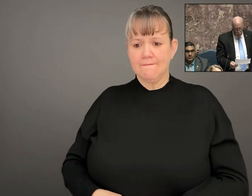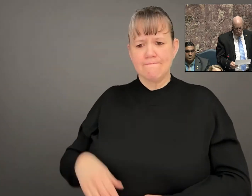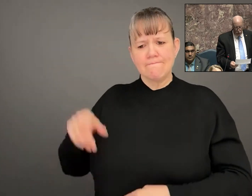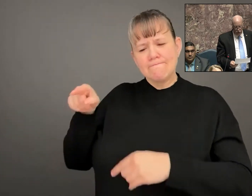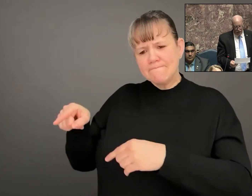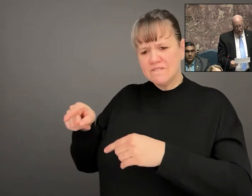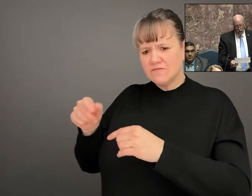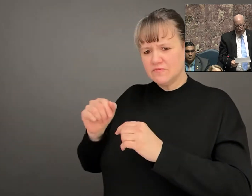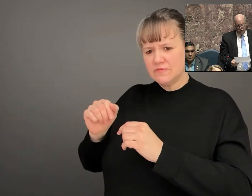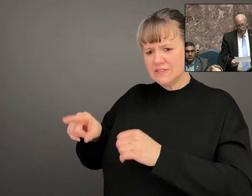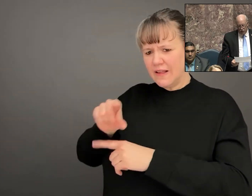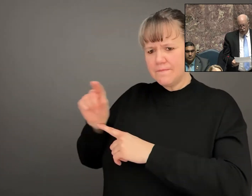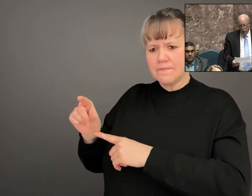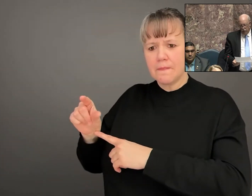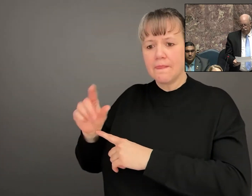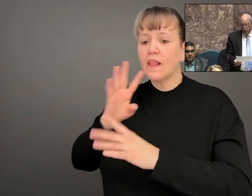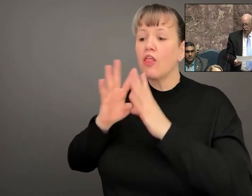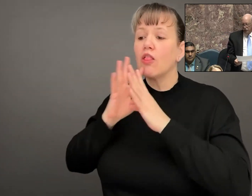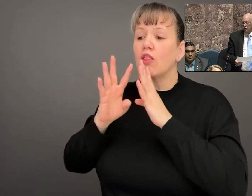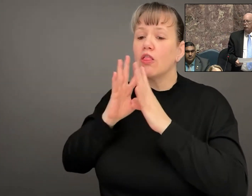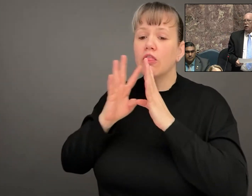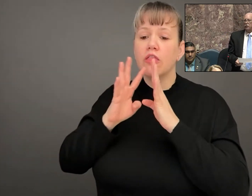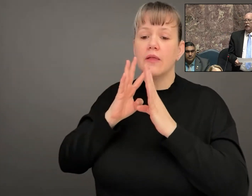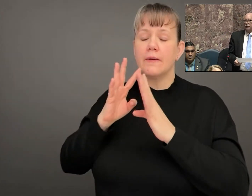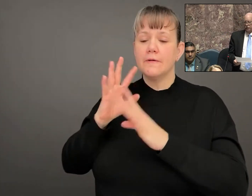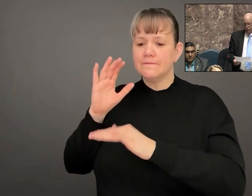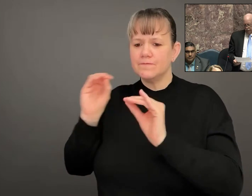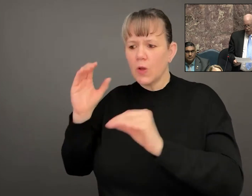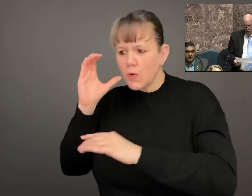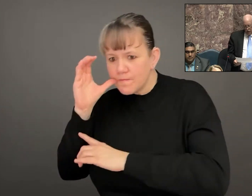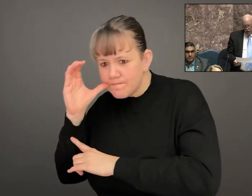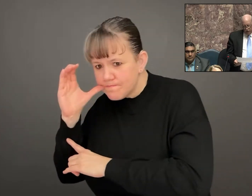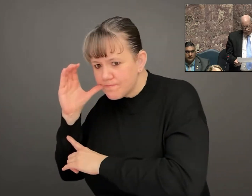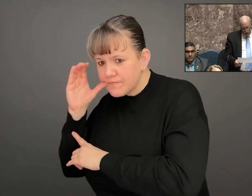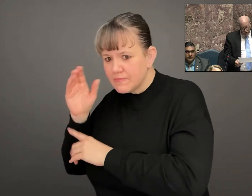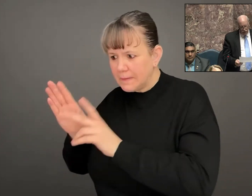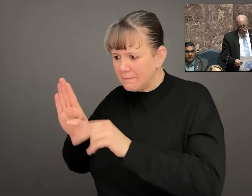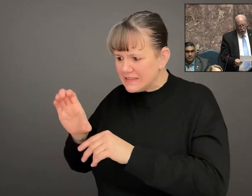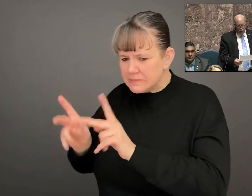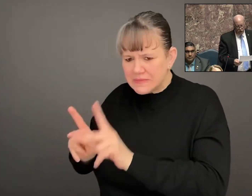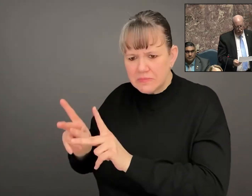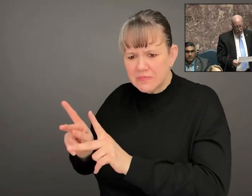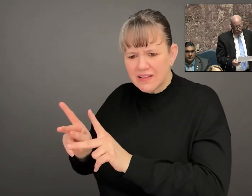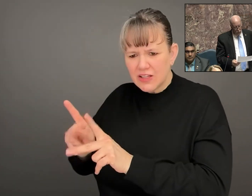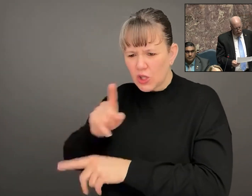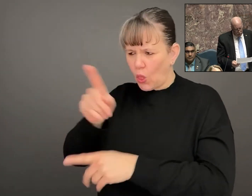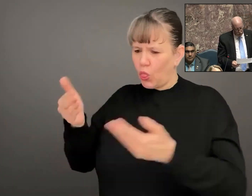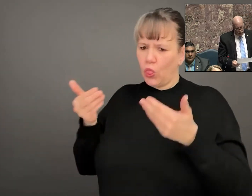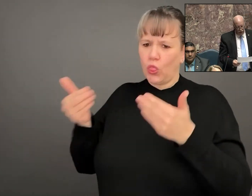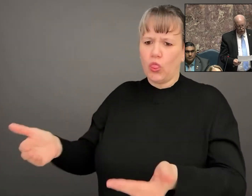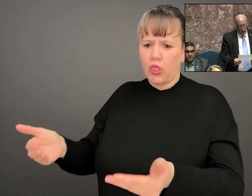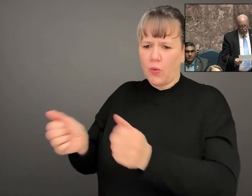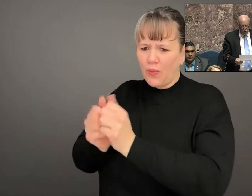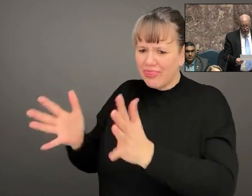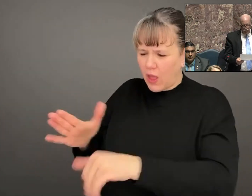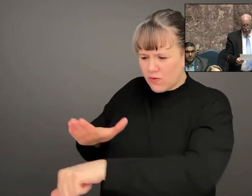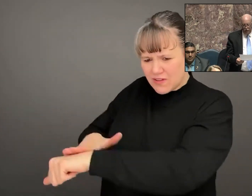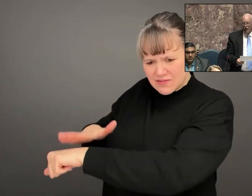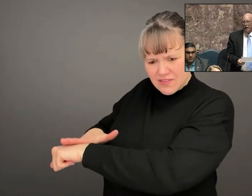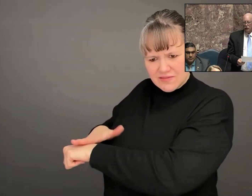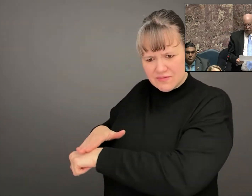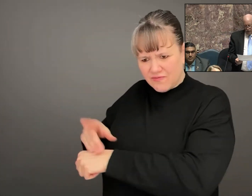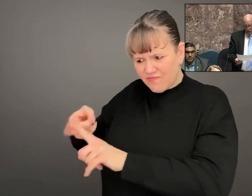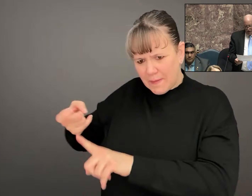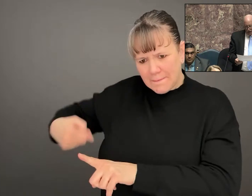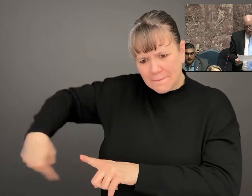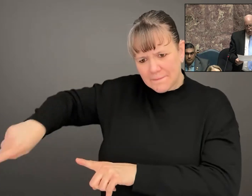are bulldozing ahead with industrial wind farms on Crown land. They've done this without consulting the ranchers and the communities who